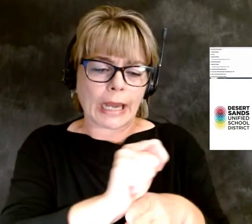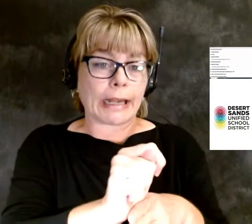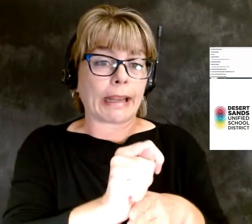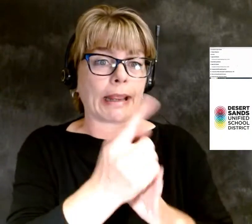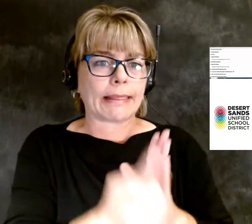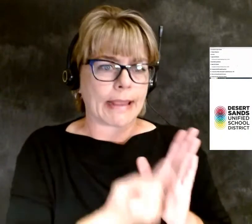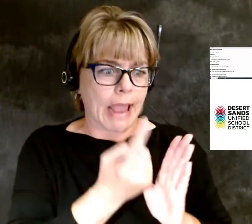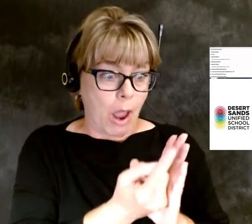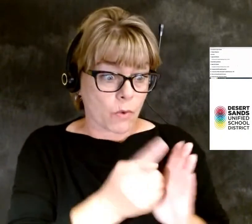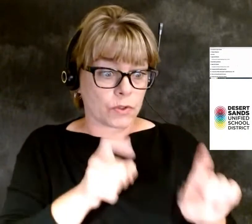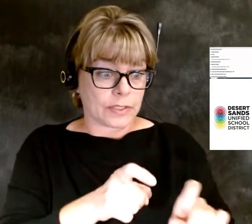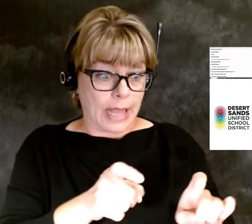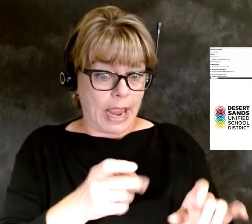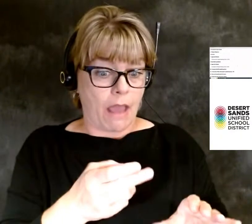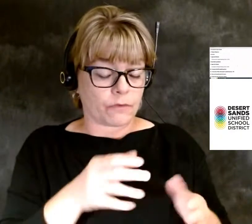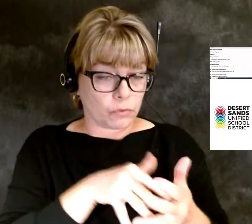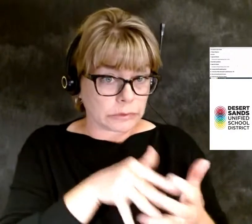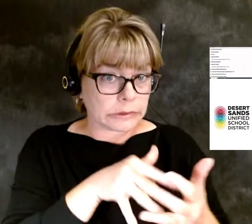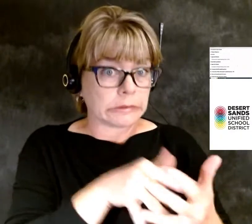these athletes